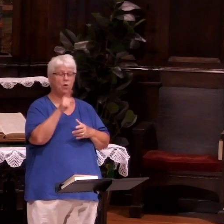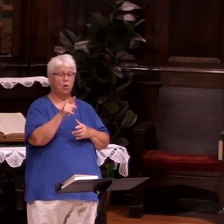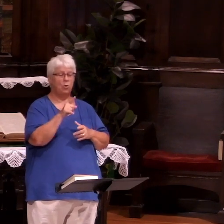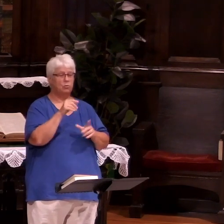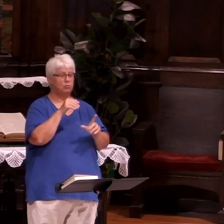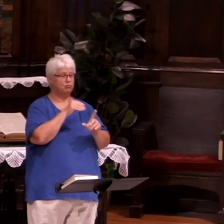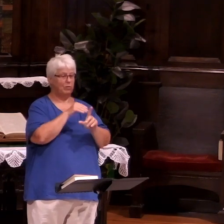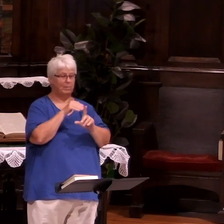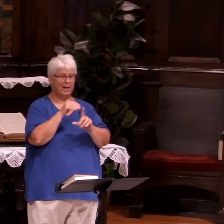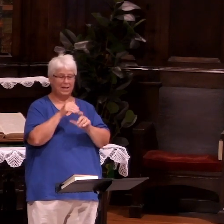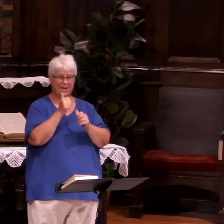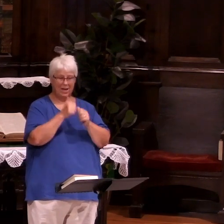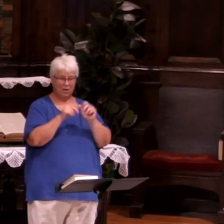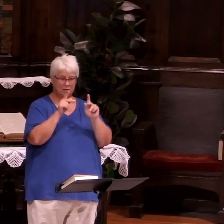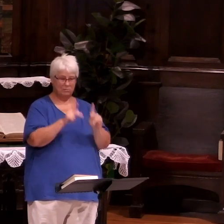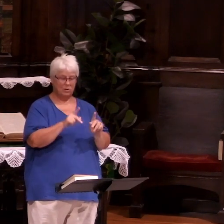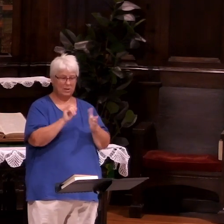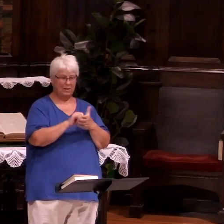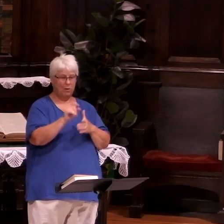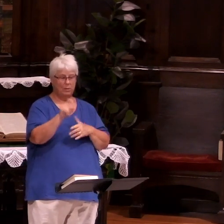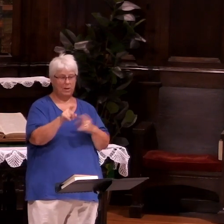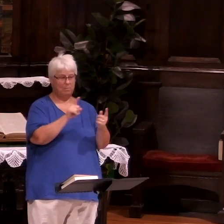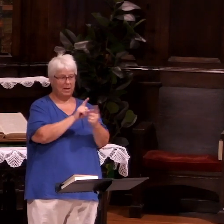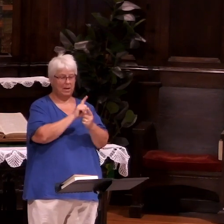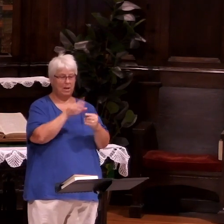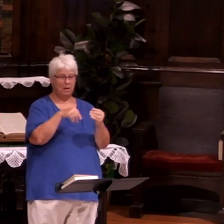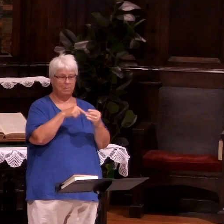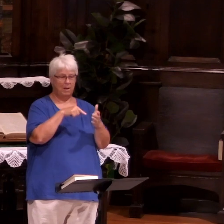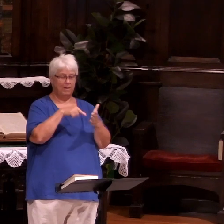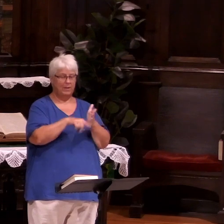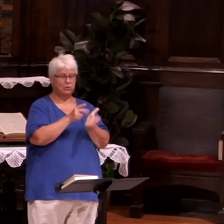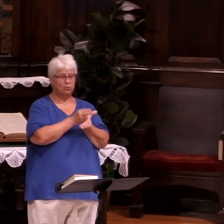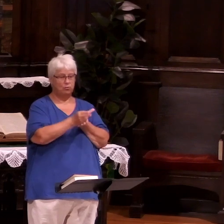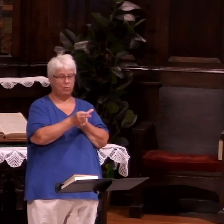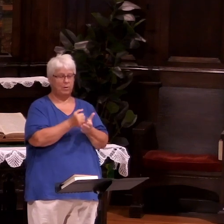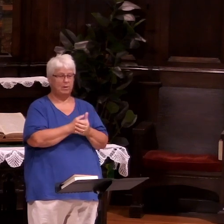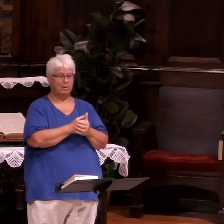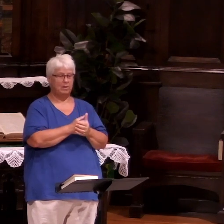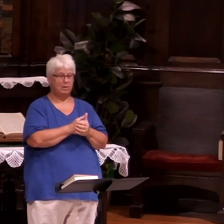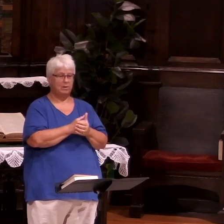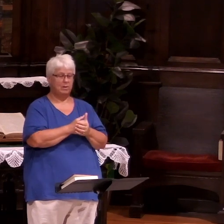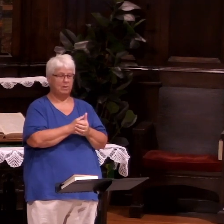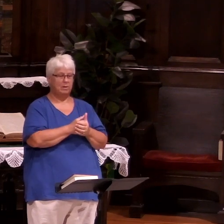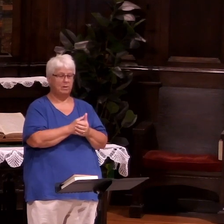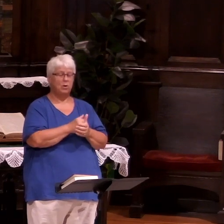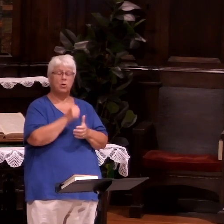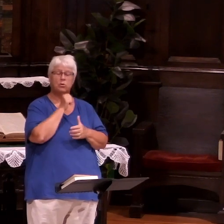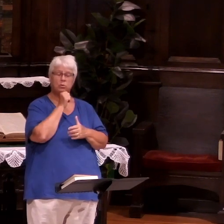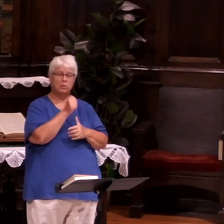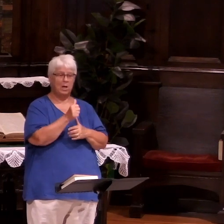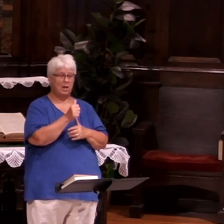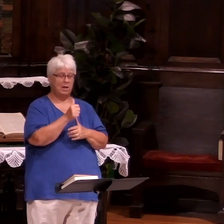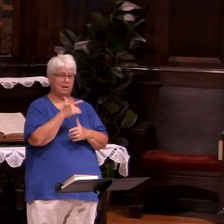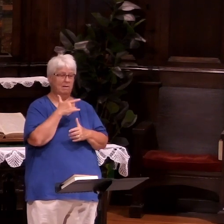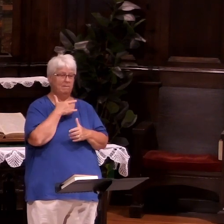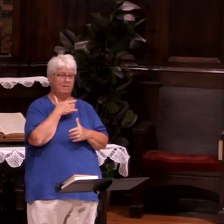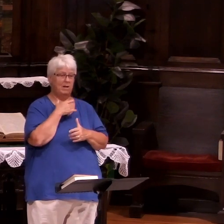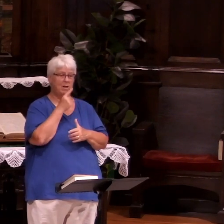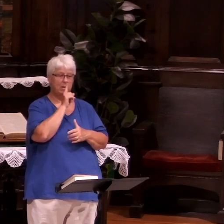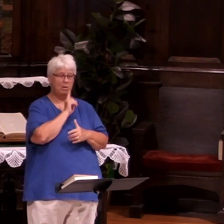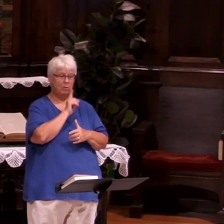remind everyone else we meet about this truth. Do not feel